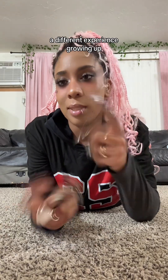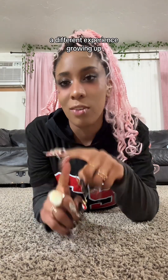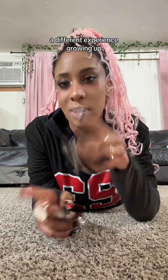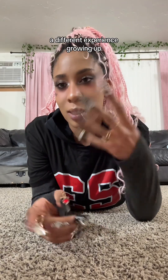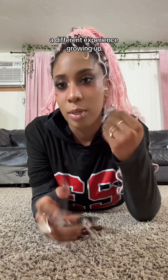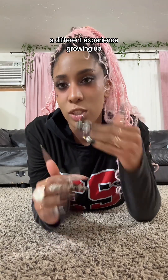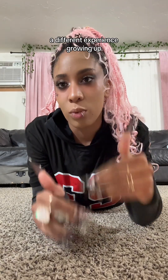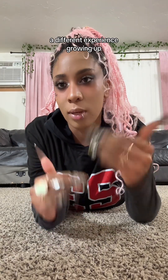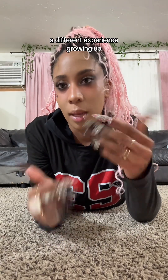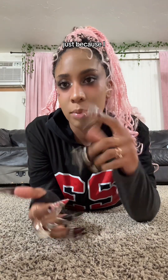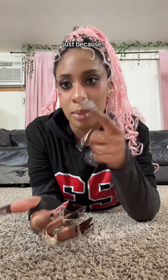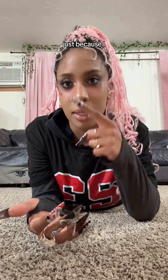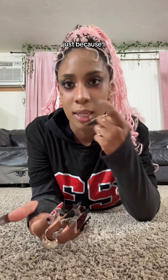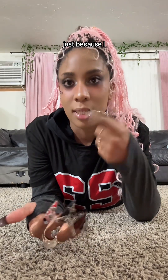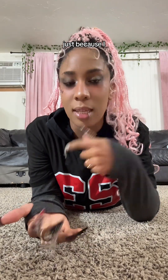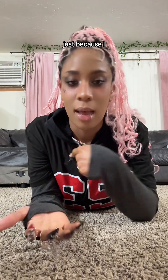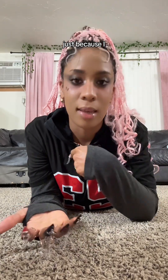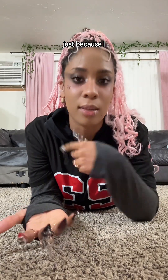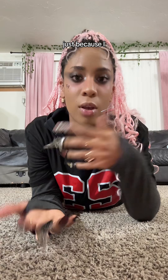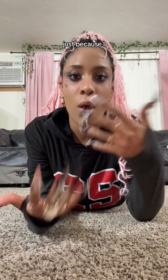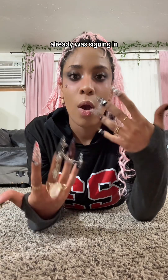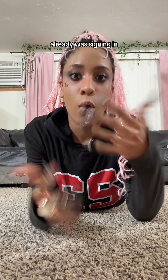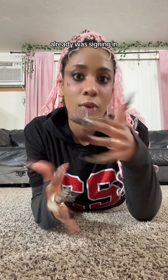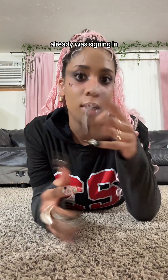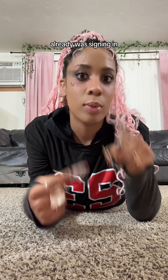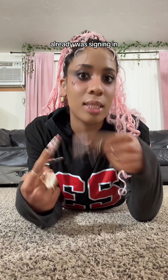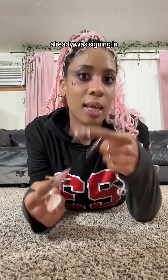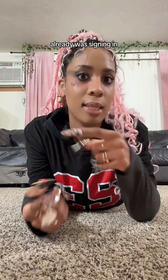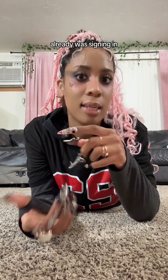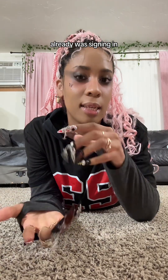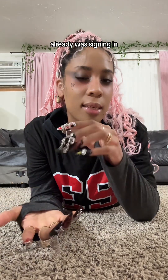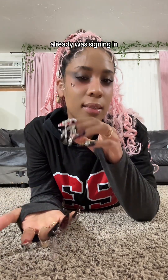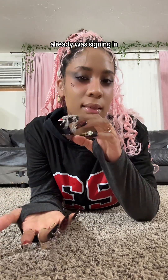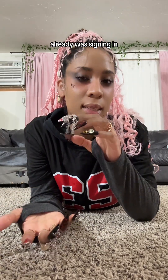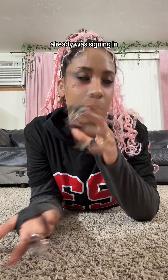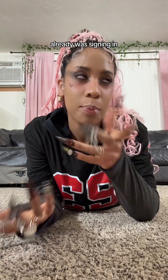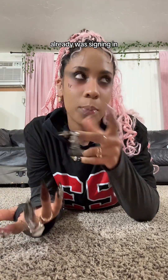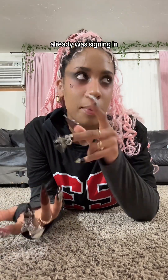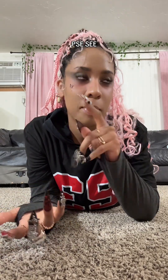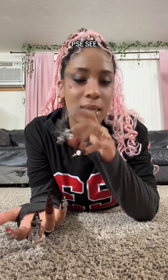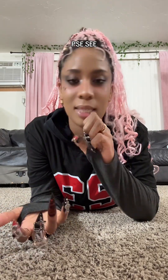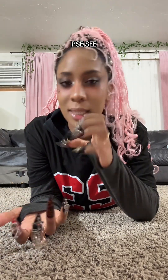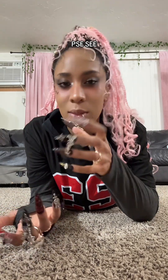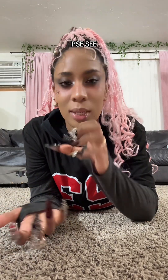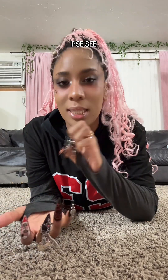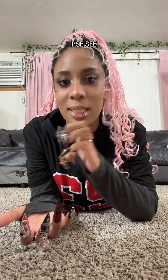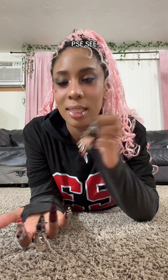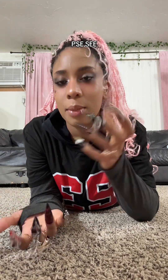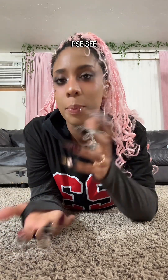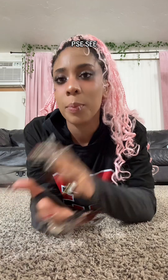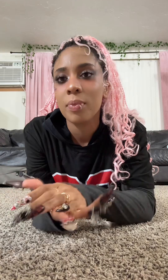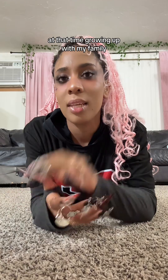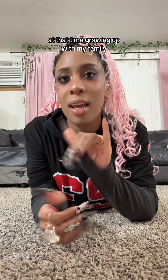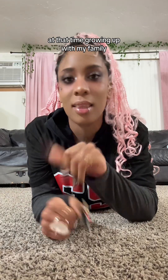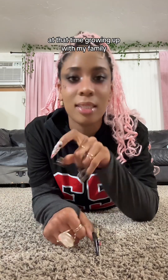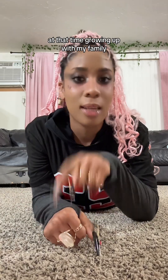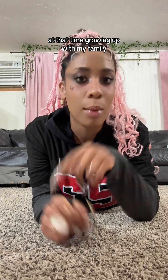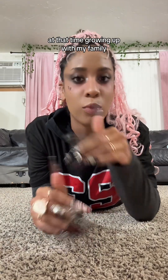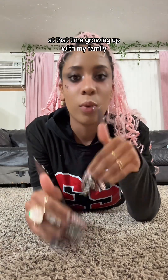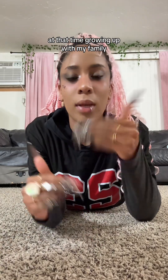different experience growing up just because I already was signing in PSE or CE. At that time, growing up